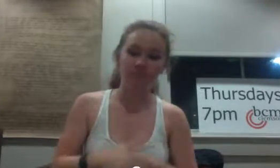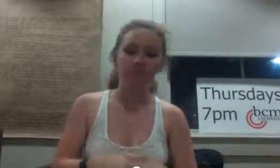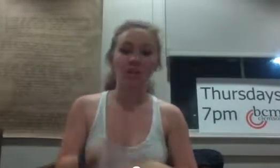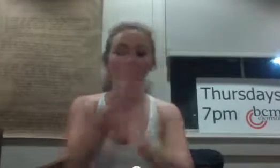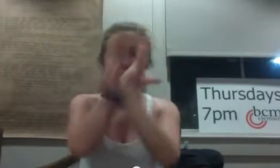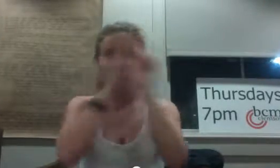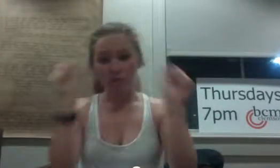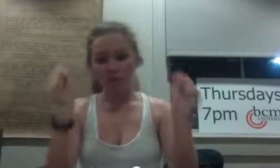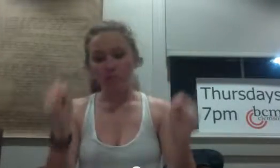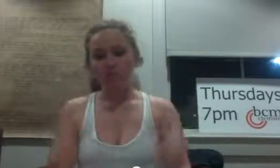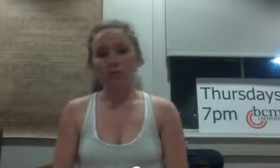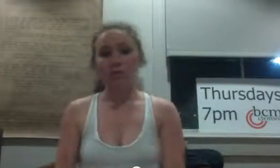agriculture and education.